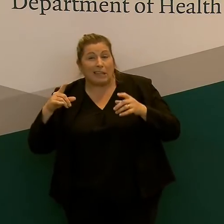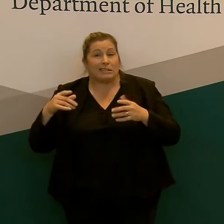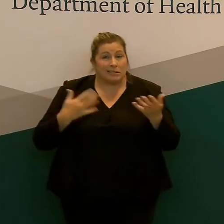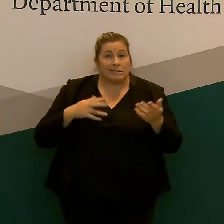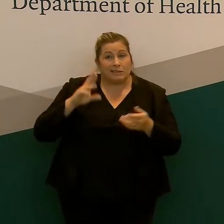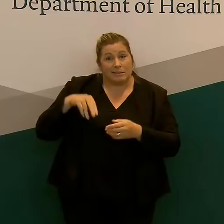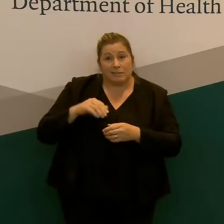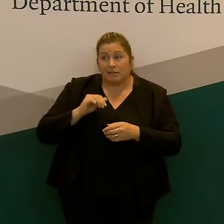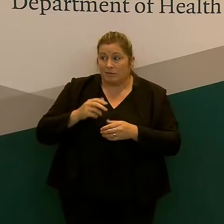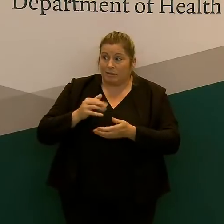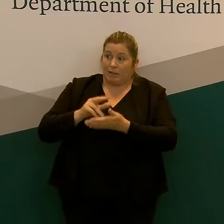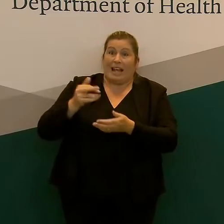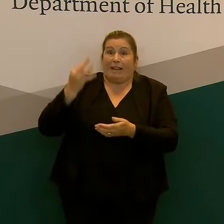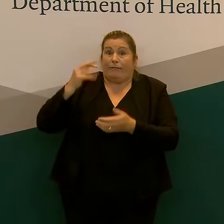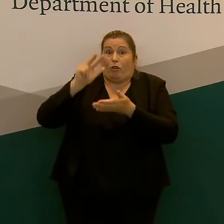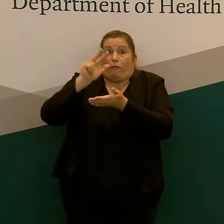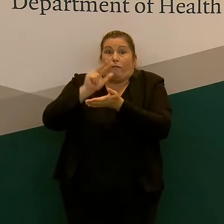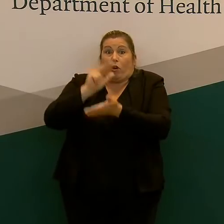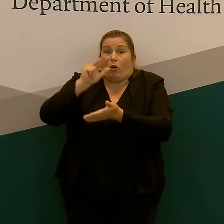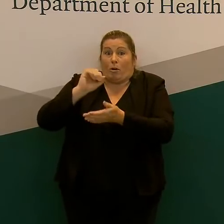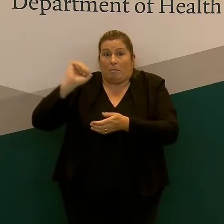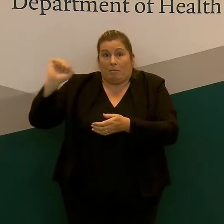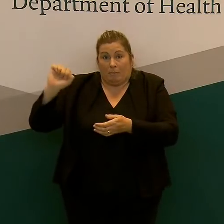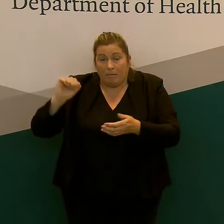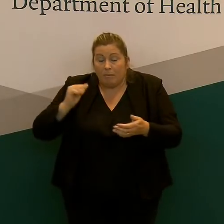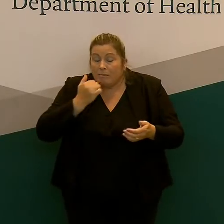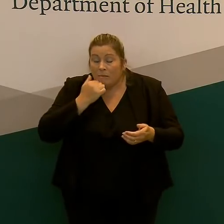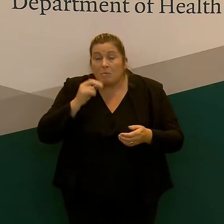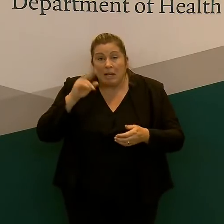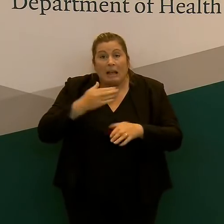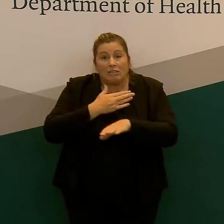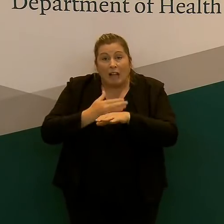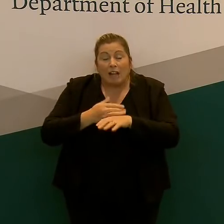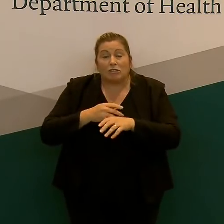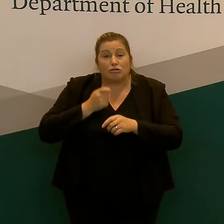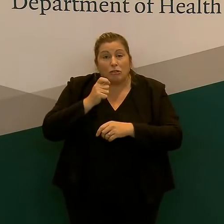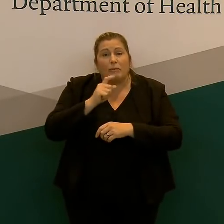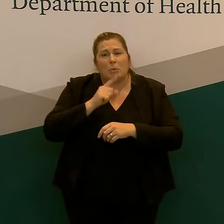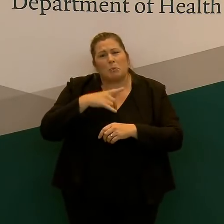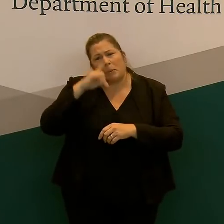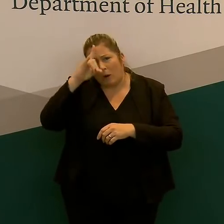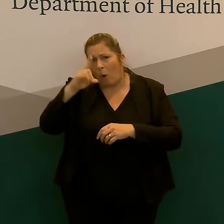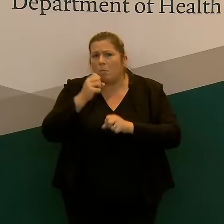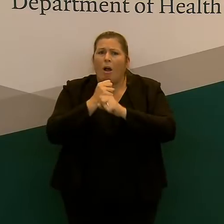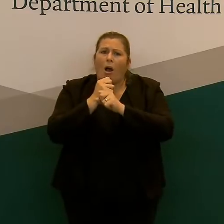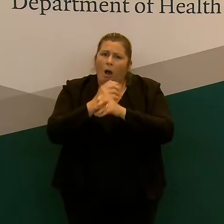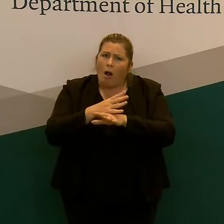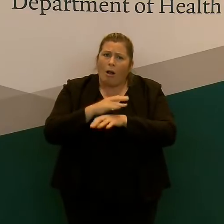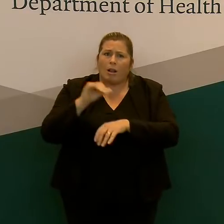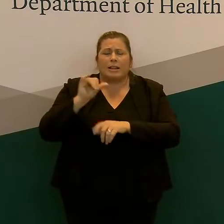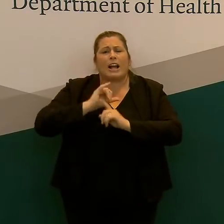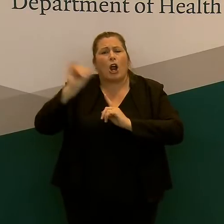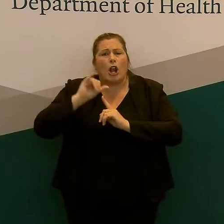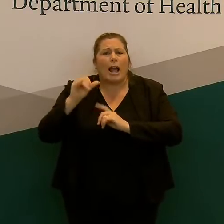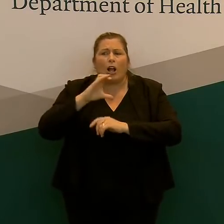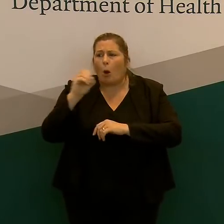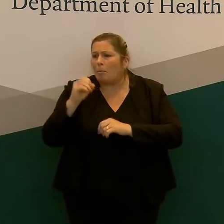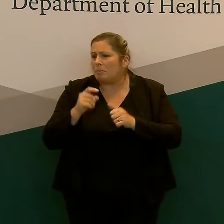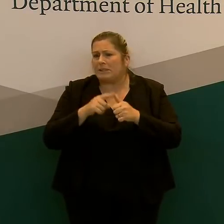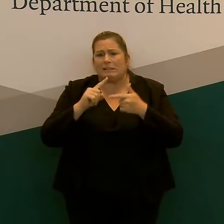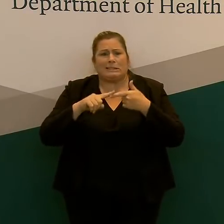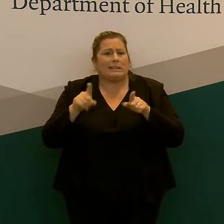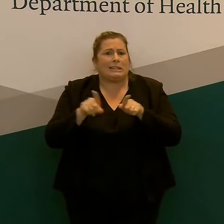travel to other countries. And we would hope that all the airlines, just as we would